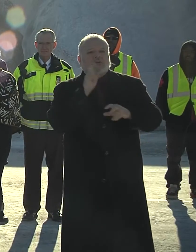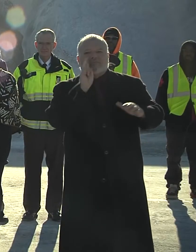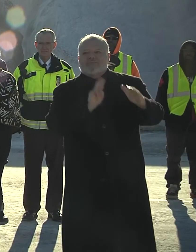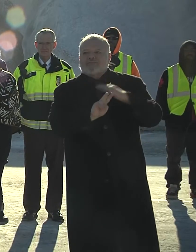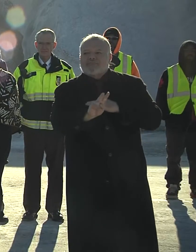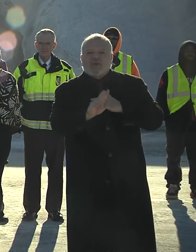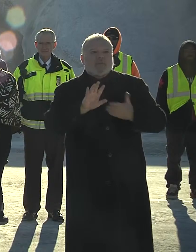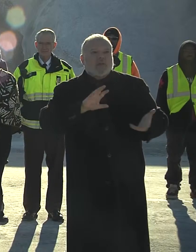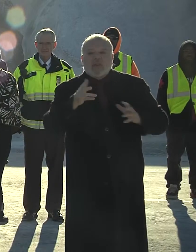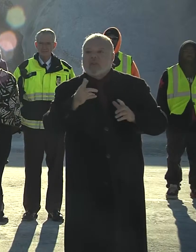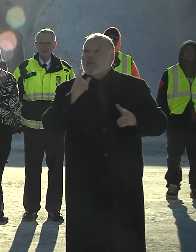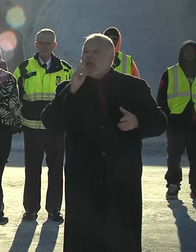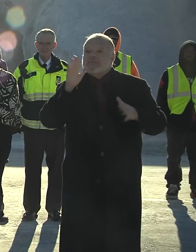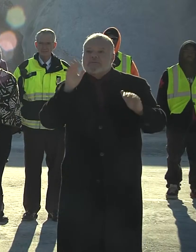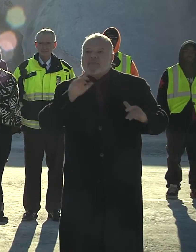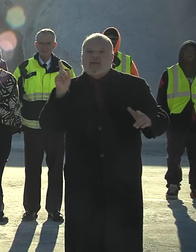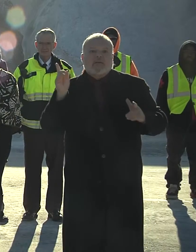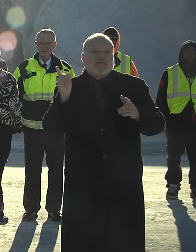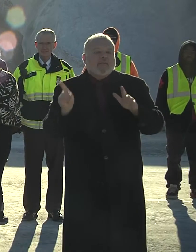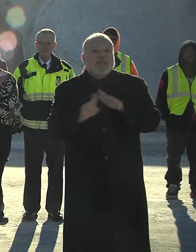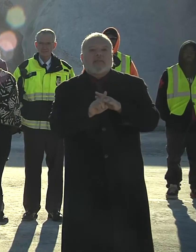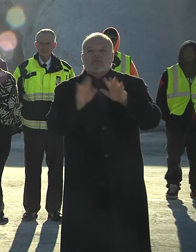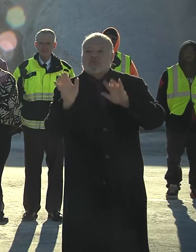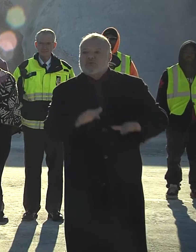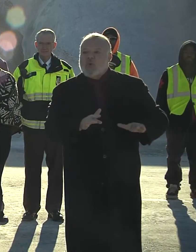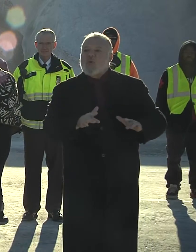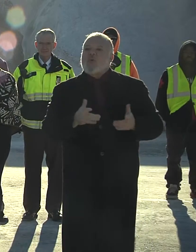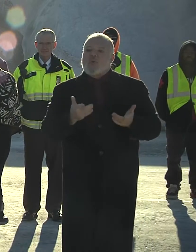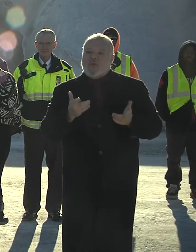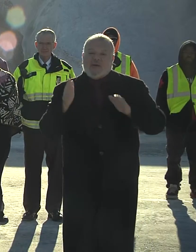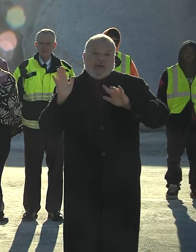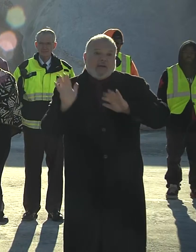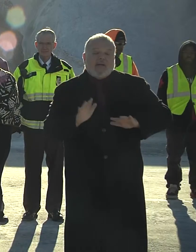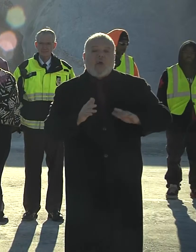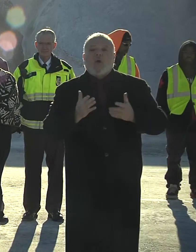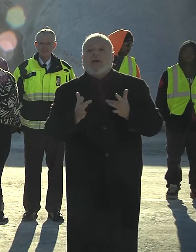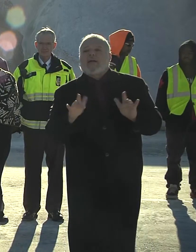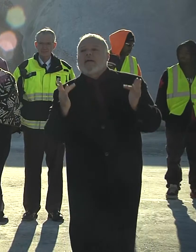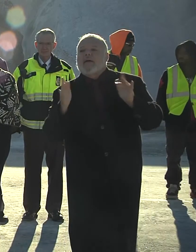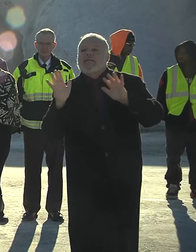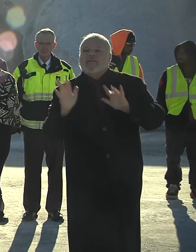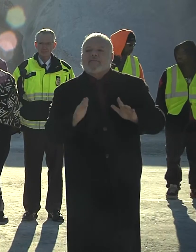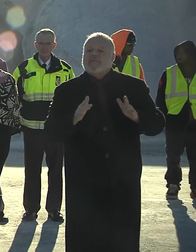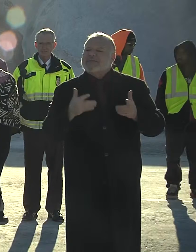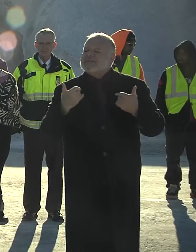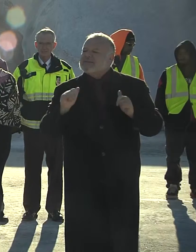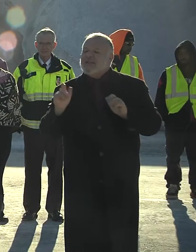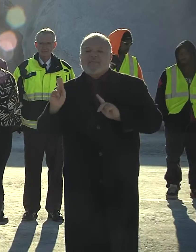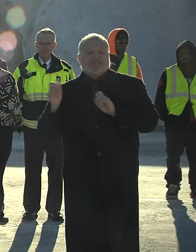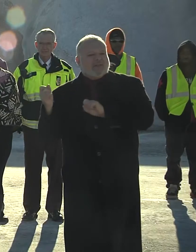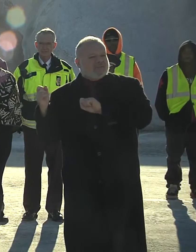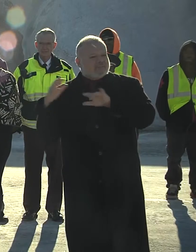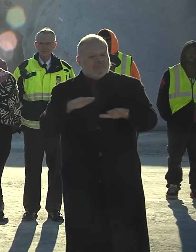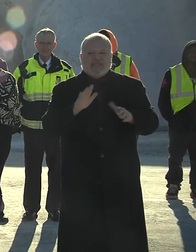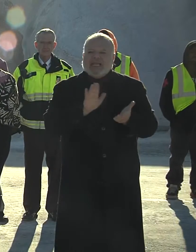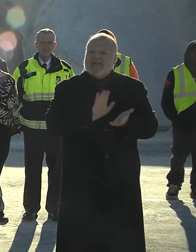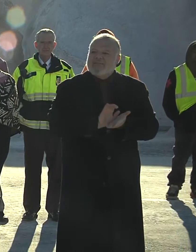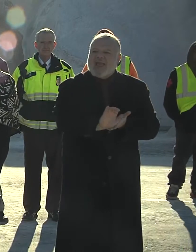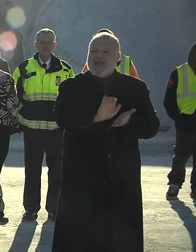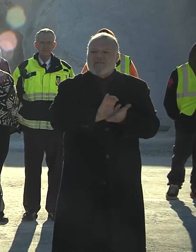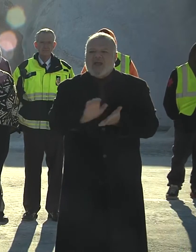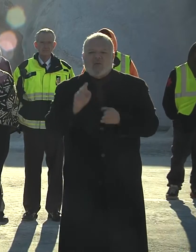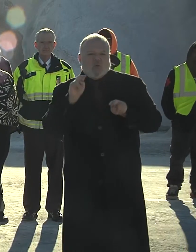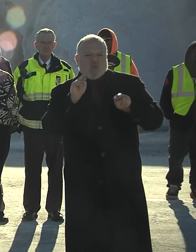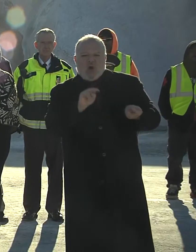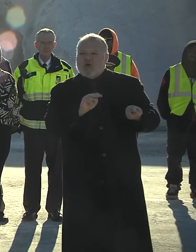that nonetheless require some kind of response or treatment out on the street. And so while snow is a routine occurrence, we are grateful for the